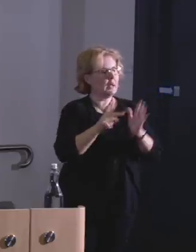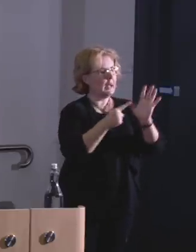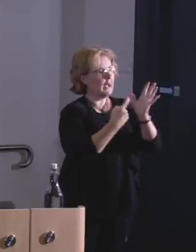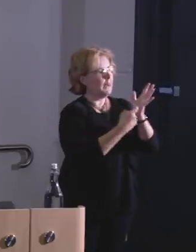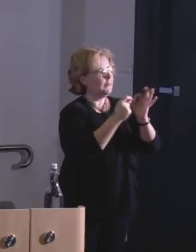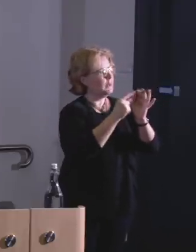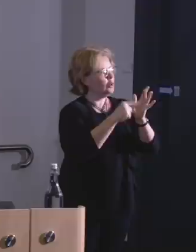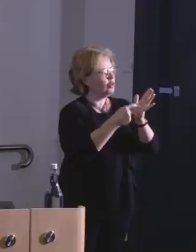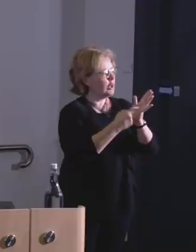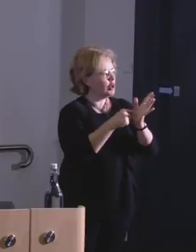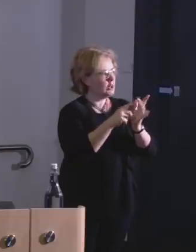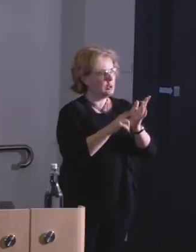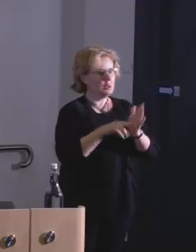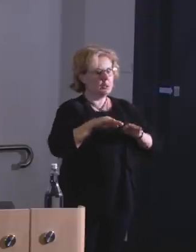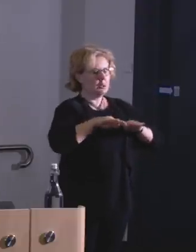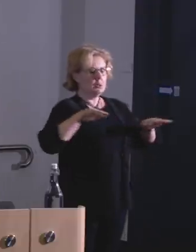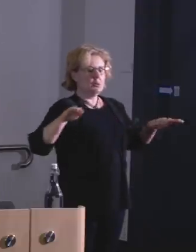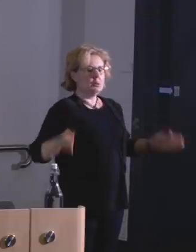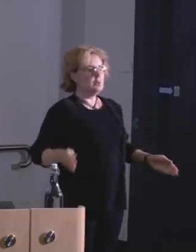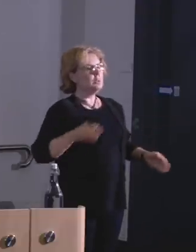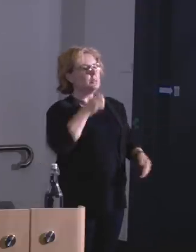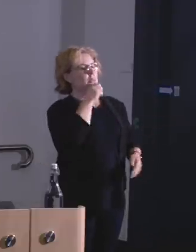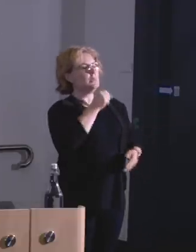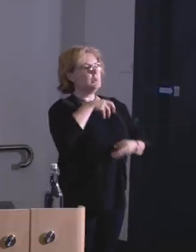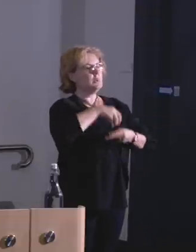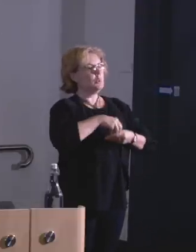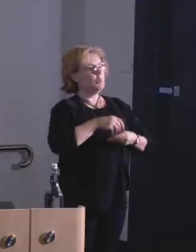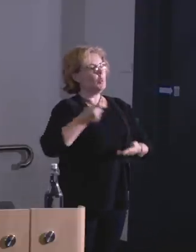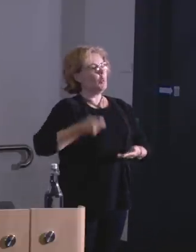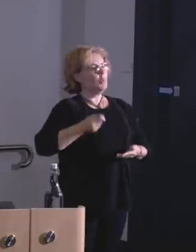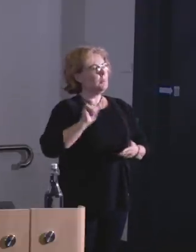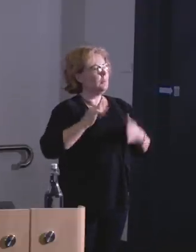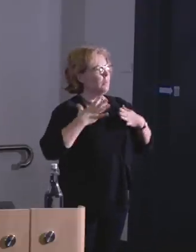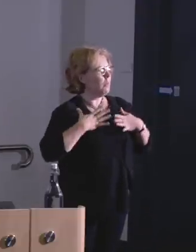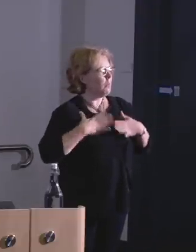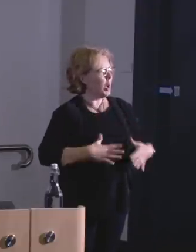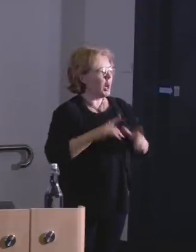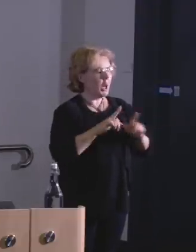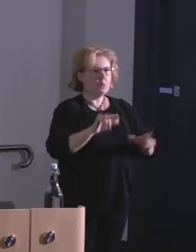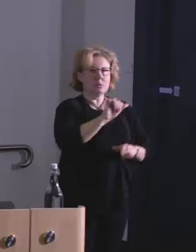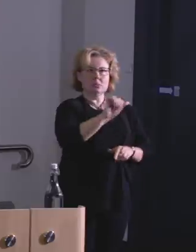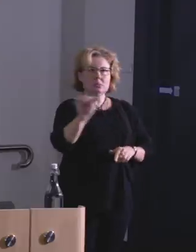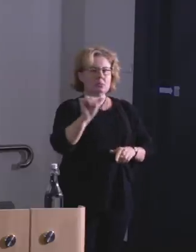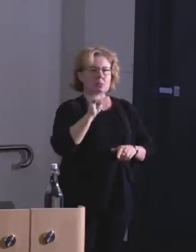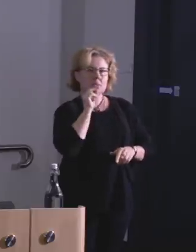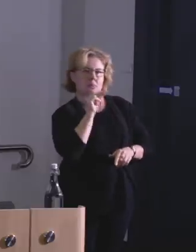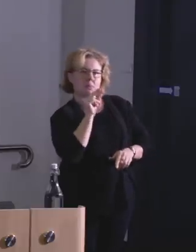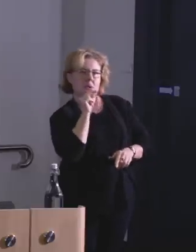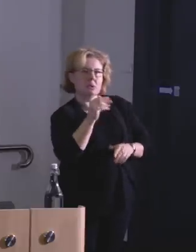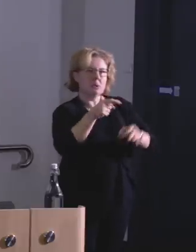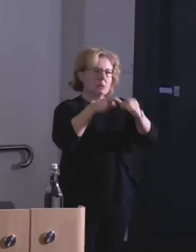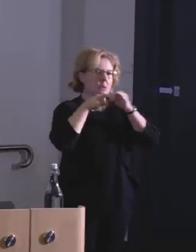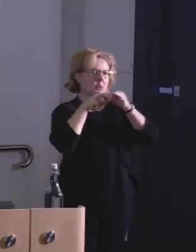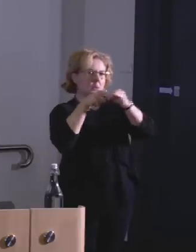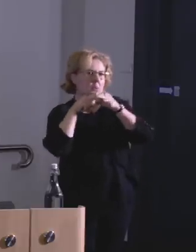the court, the bench, the gentlemen of the court, their body language, the way they spoke, the way they interrogated